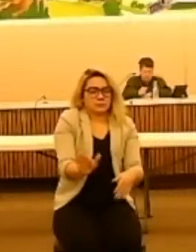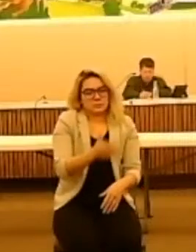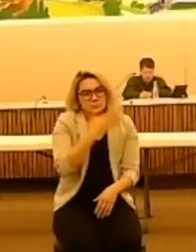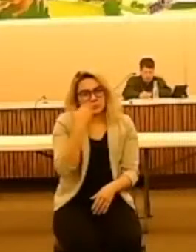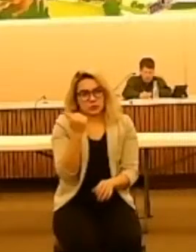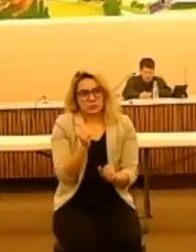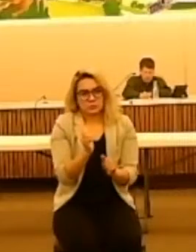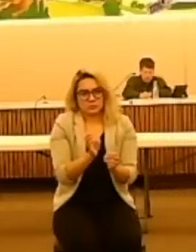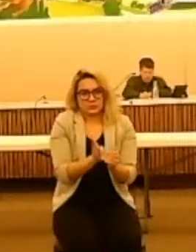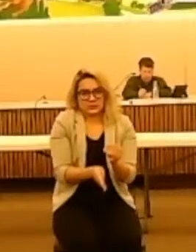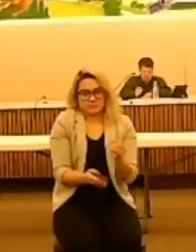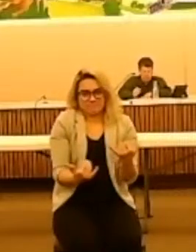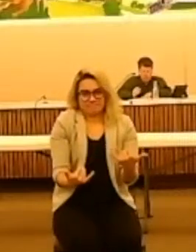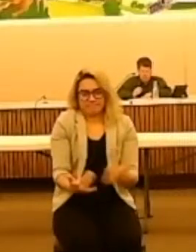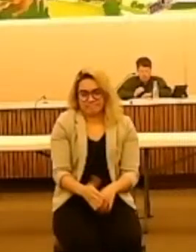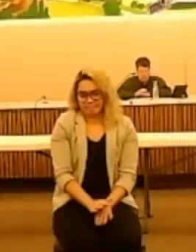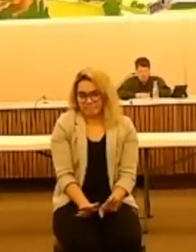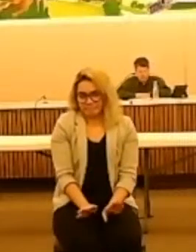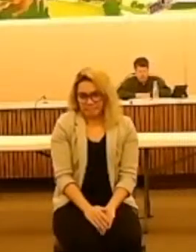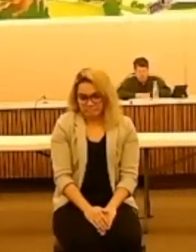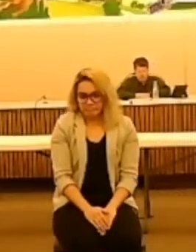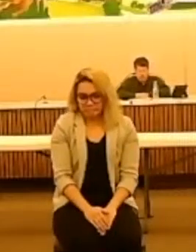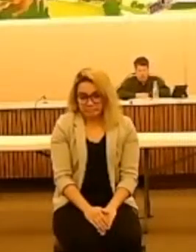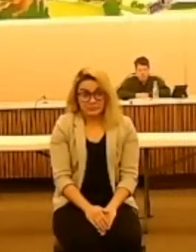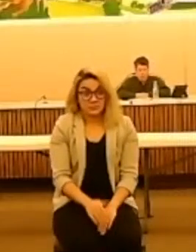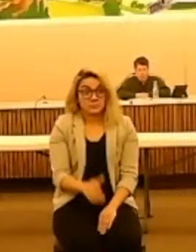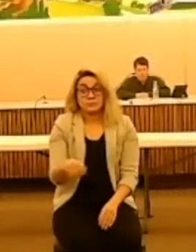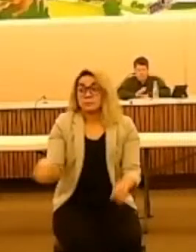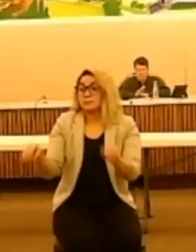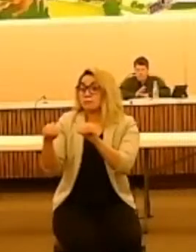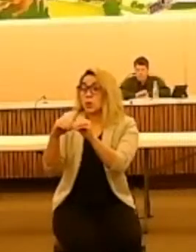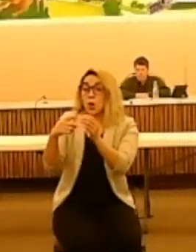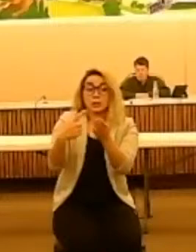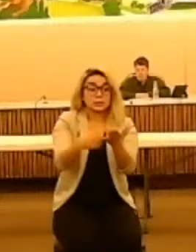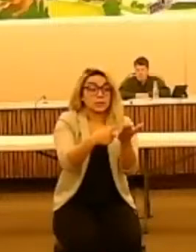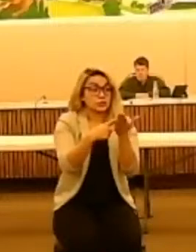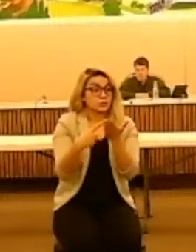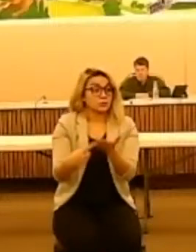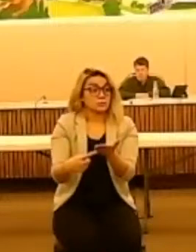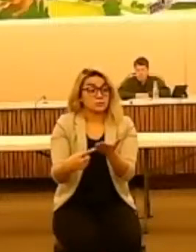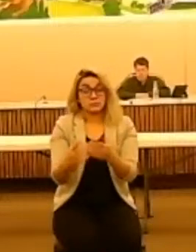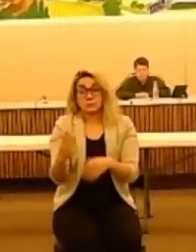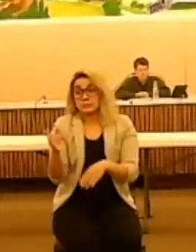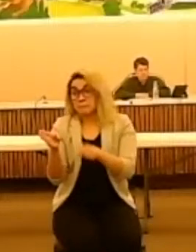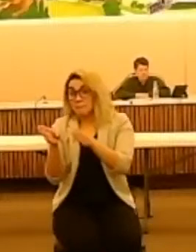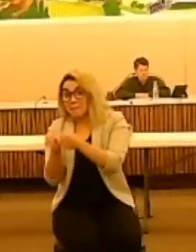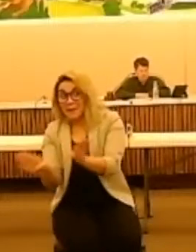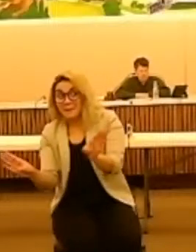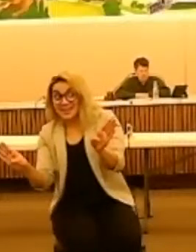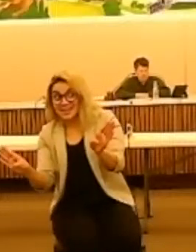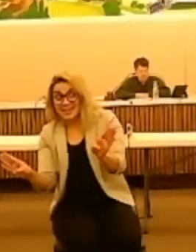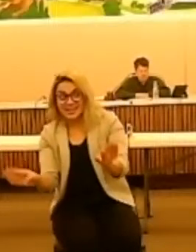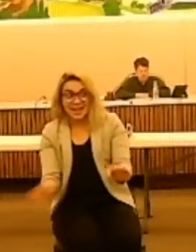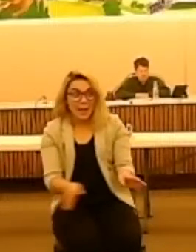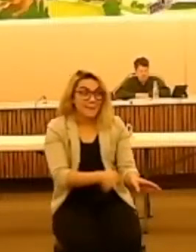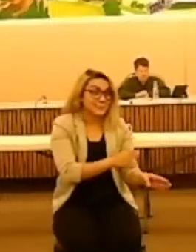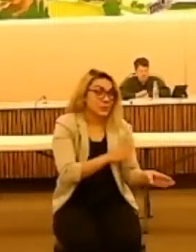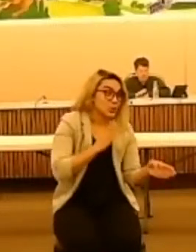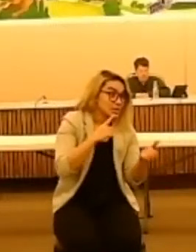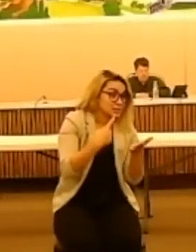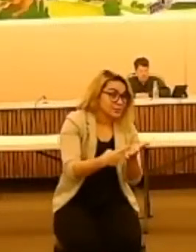That finishes it. Any additional discussion items from the board or from the public? We'll get